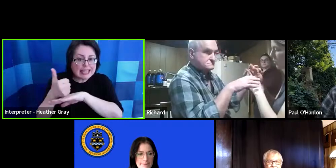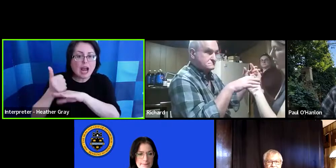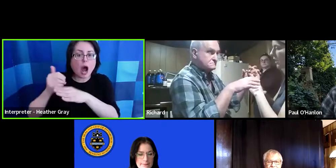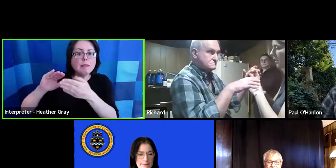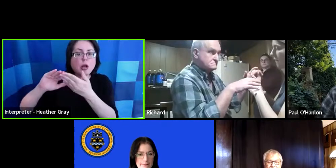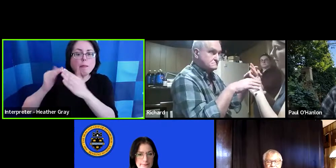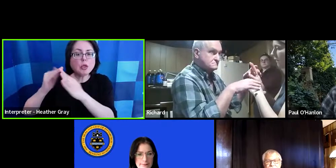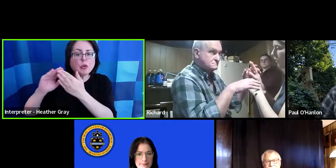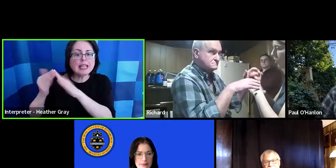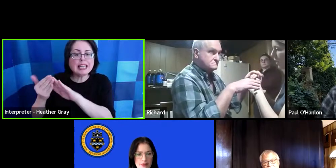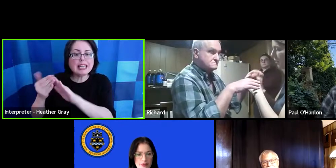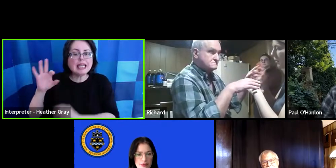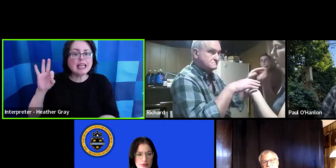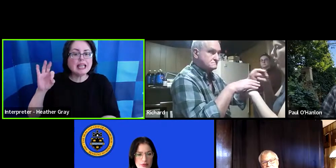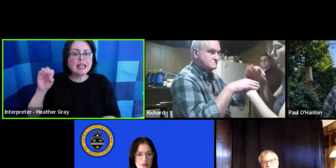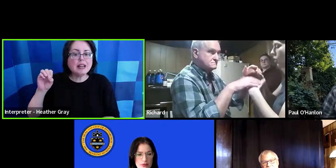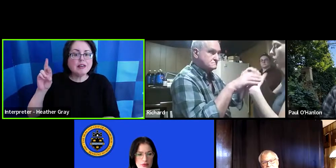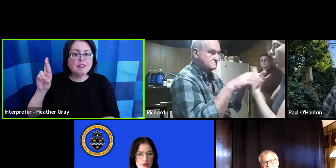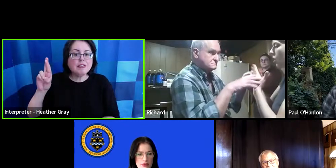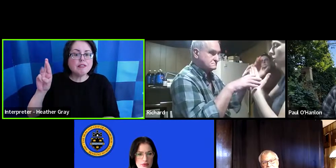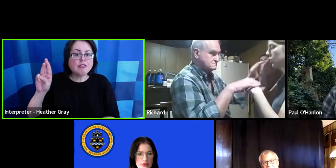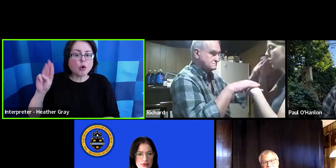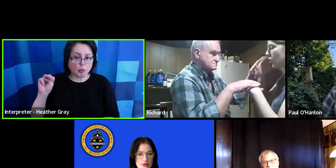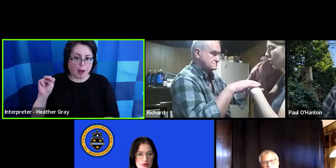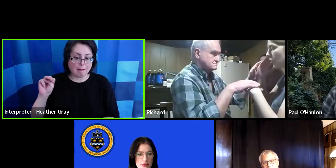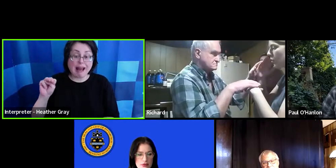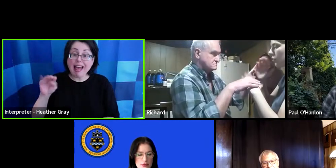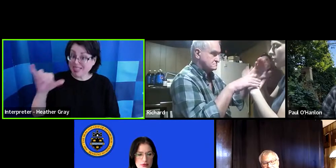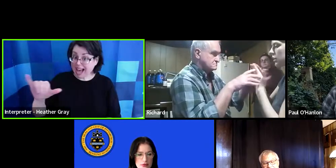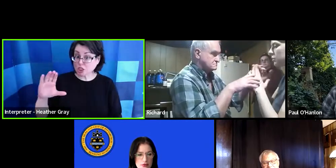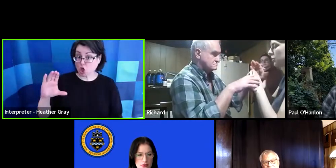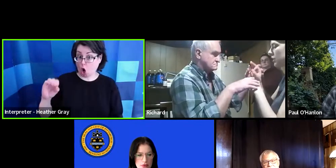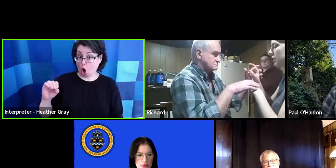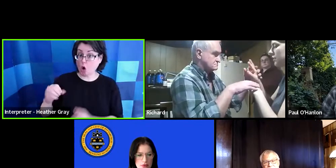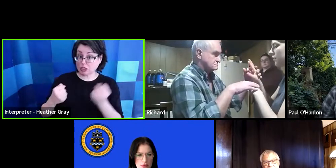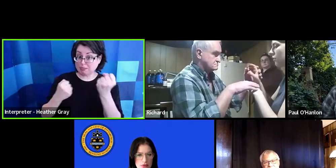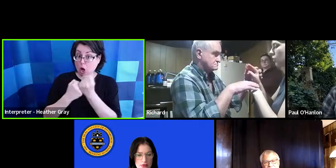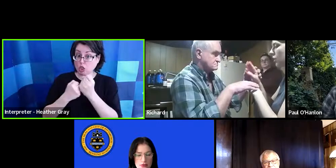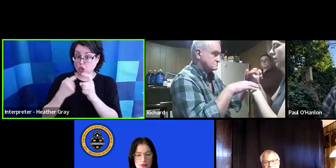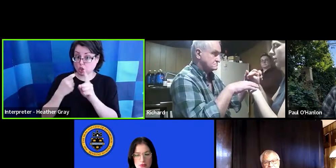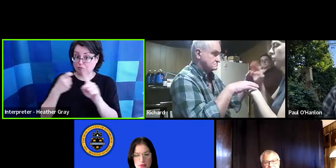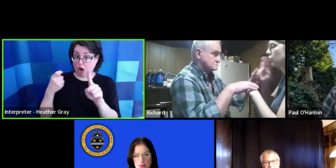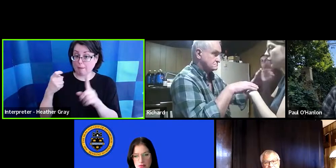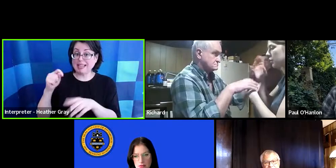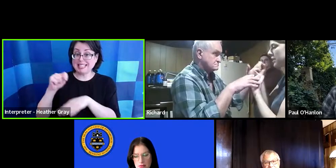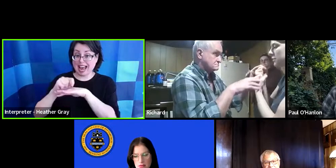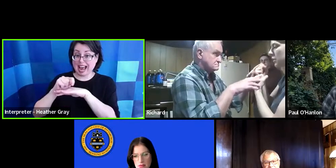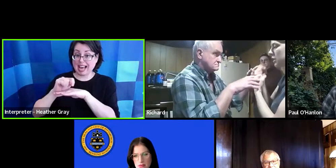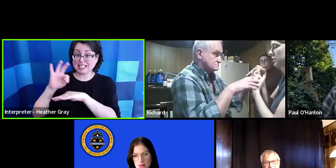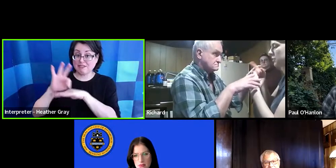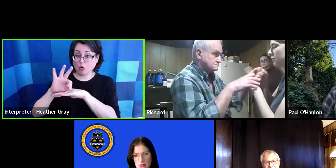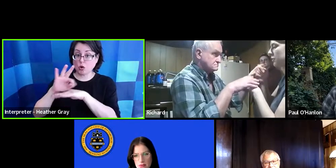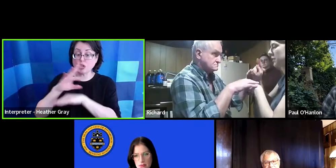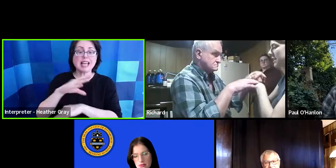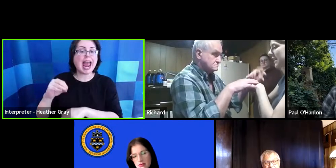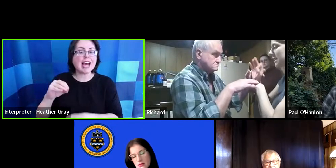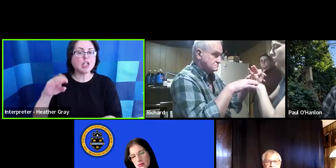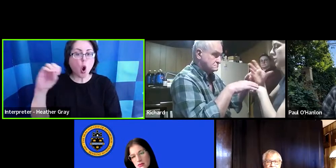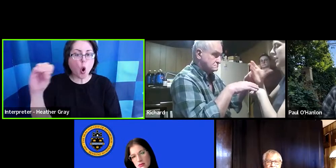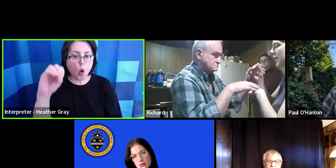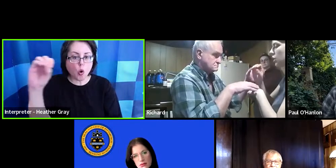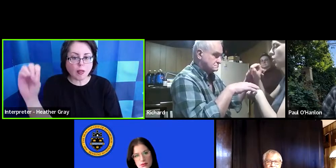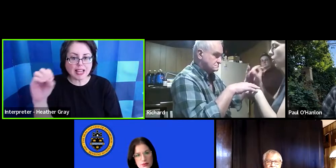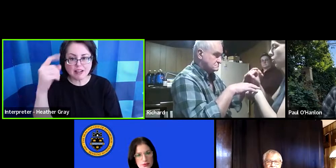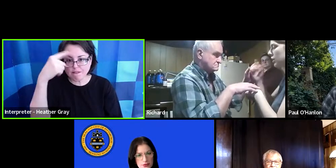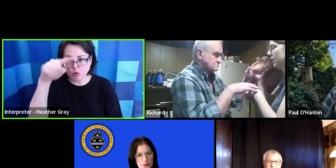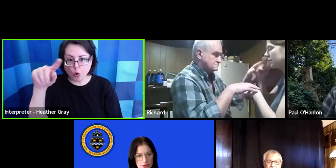all know, that the community forum will be co-sponsored by the task force and Oakland for All. And so that's what I wanted to